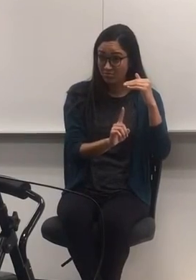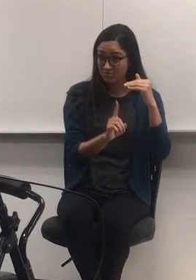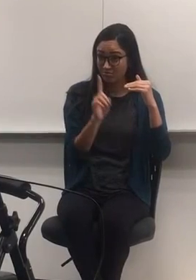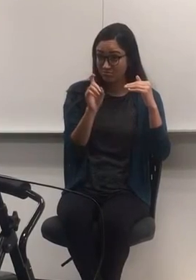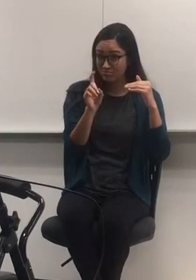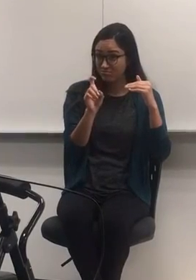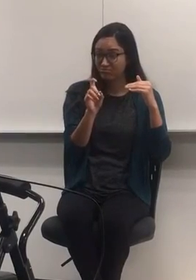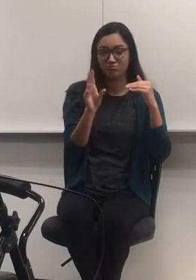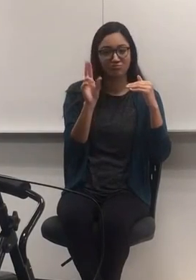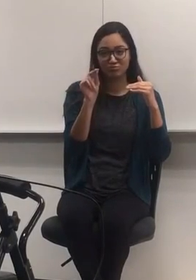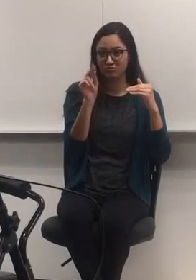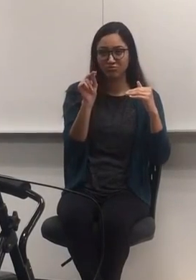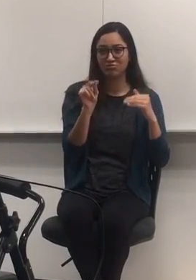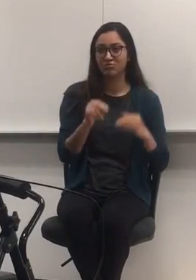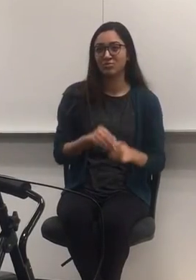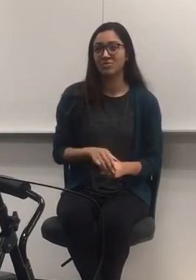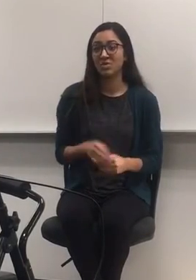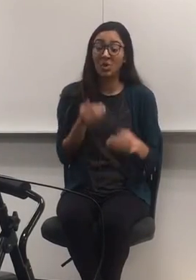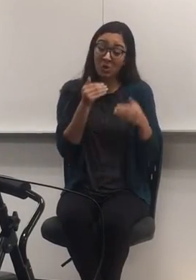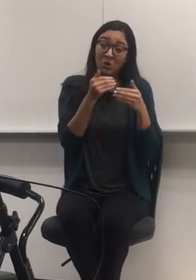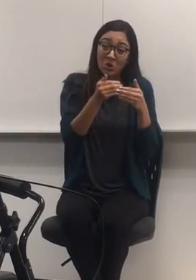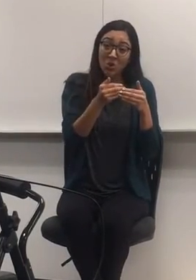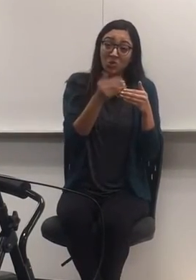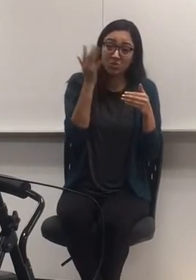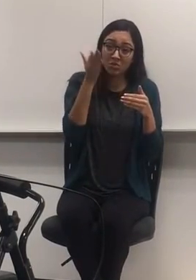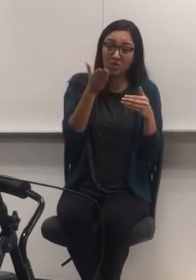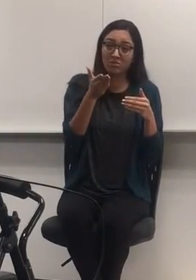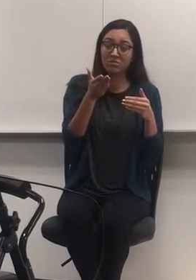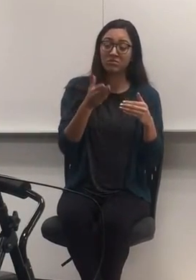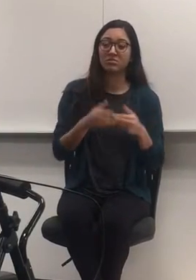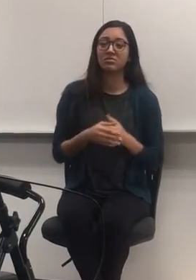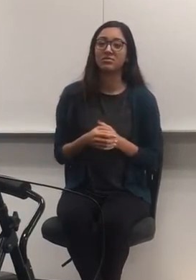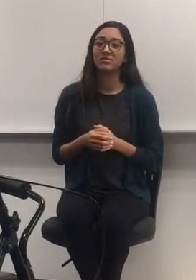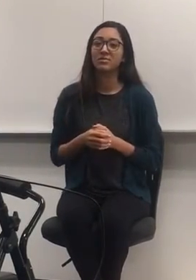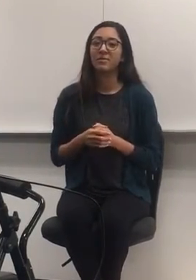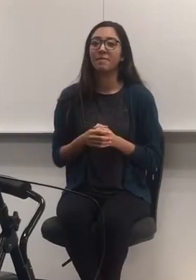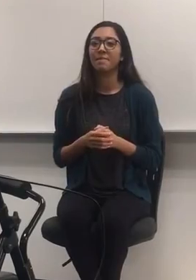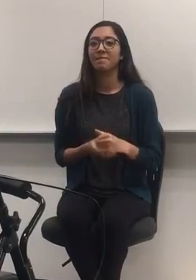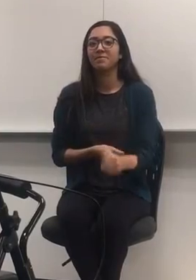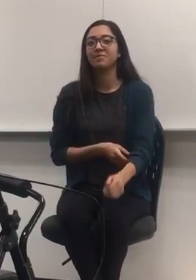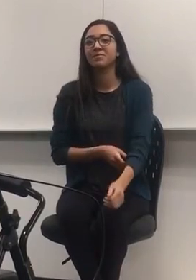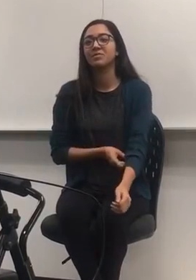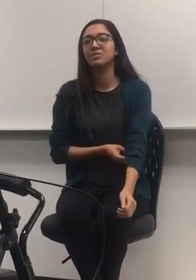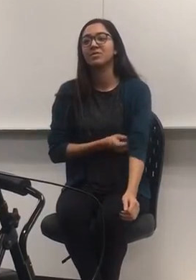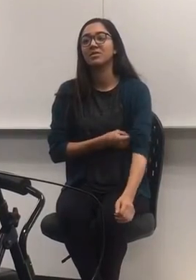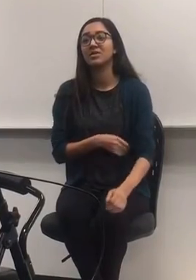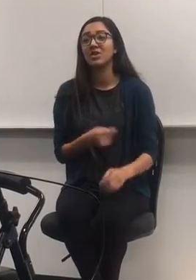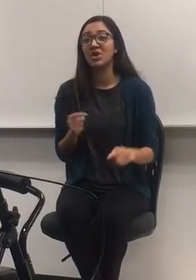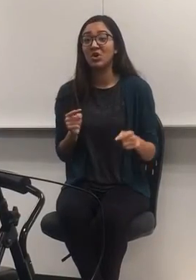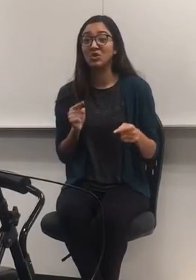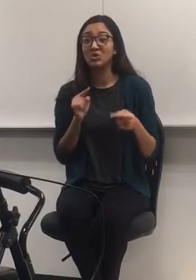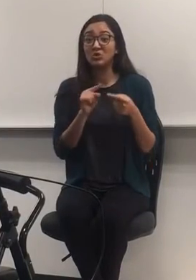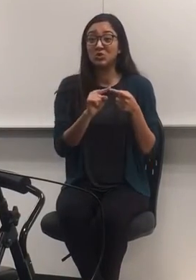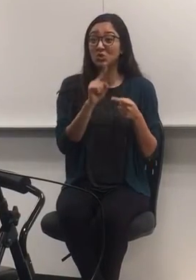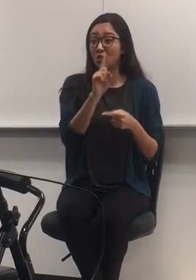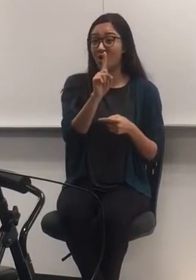No. It'll get close. In fact, will it ever get to 1, believe it or not?